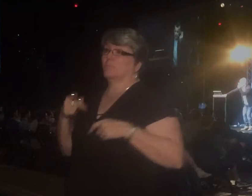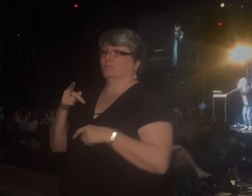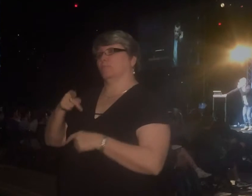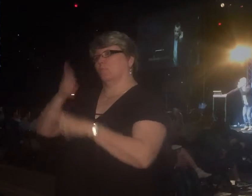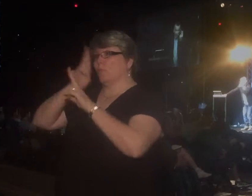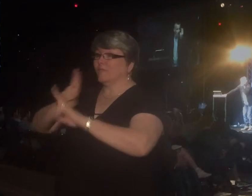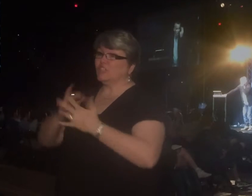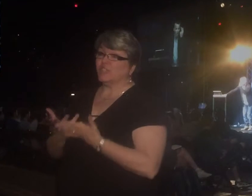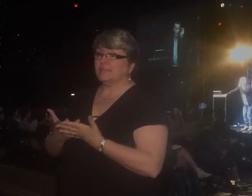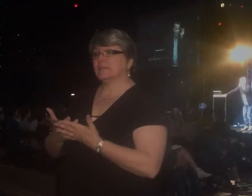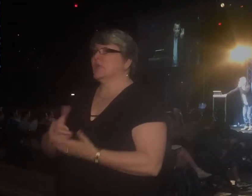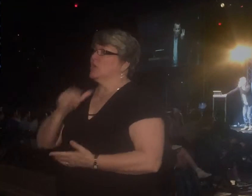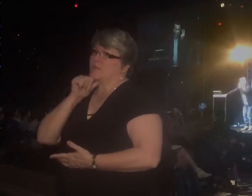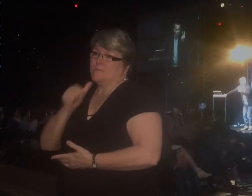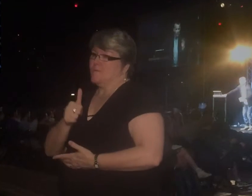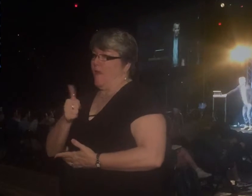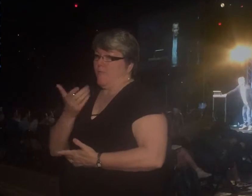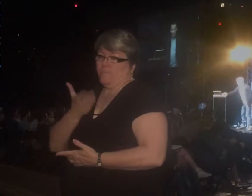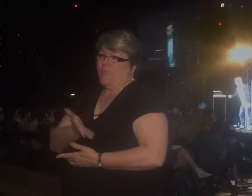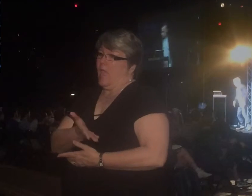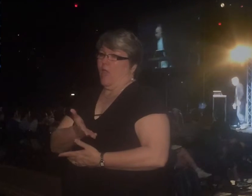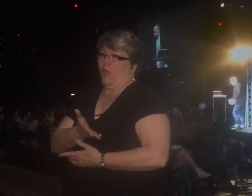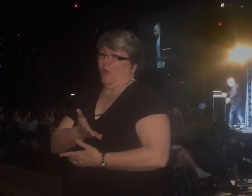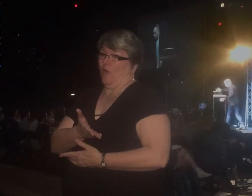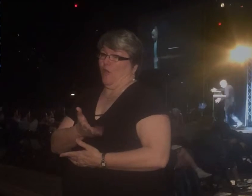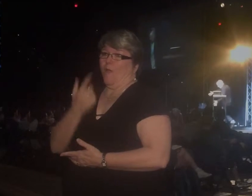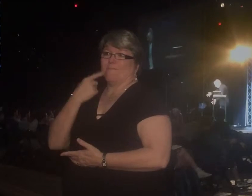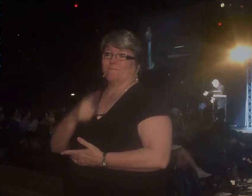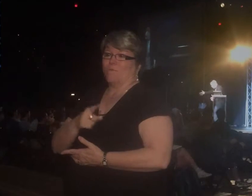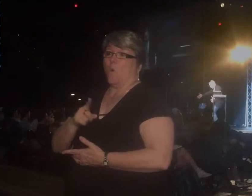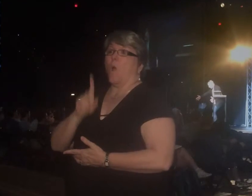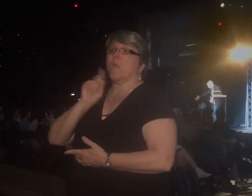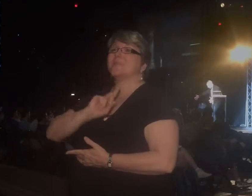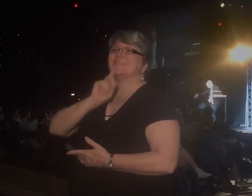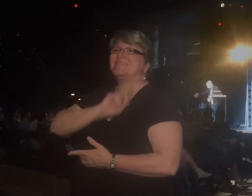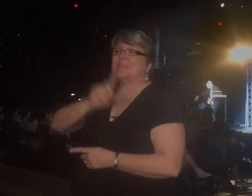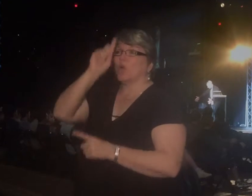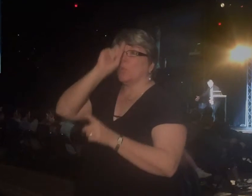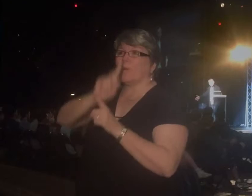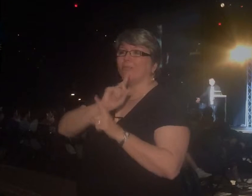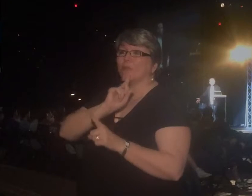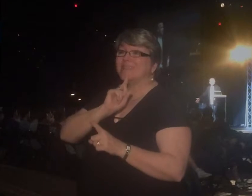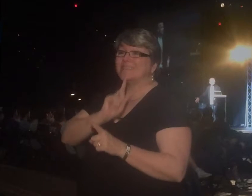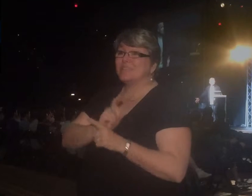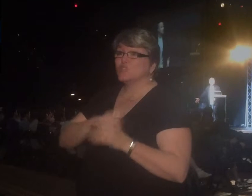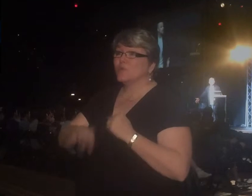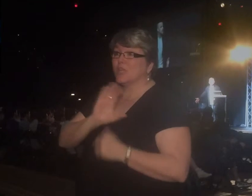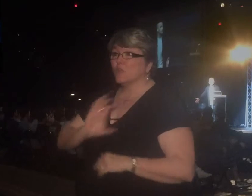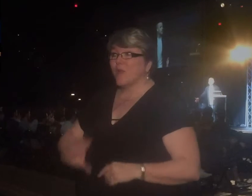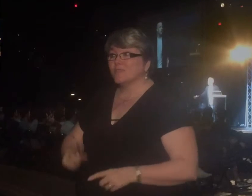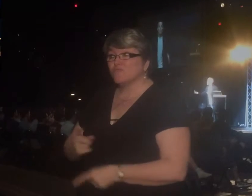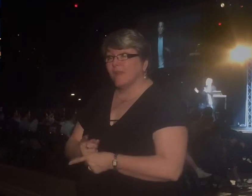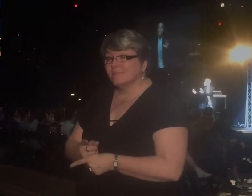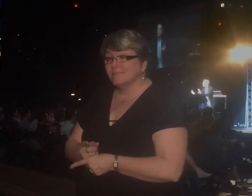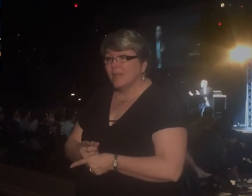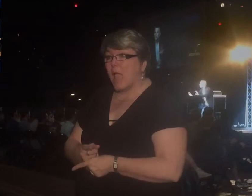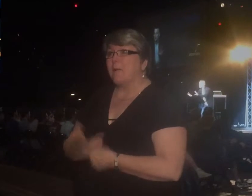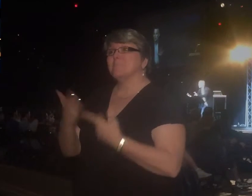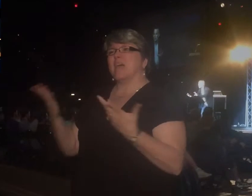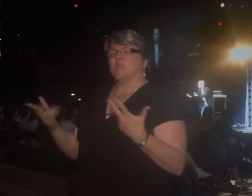and privileges that are not there for the single brother and sister in Christ,